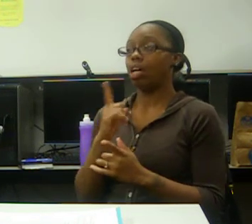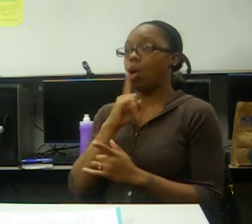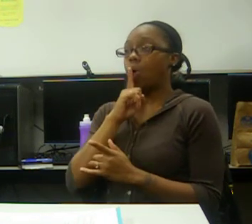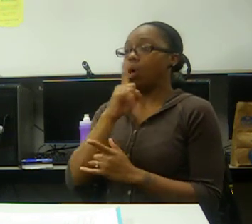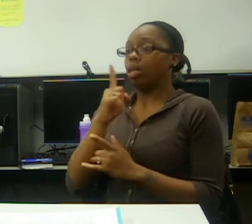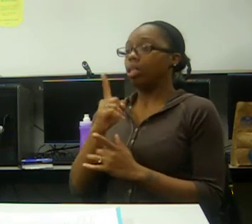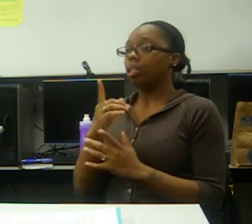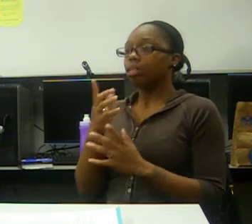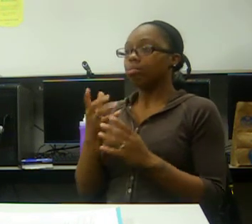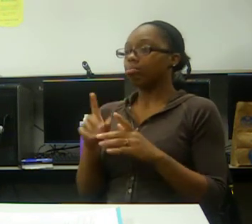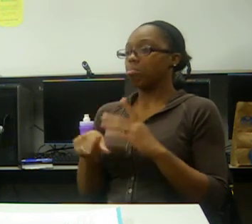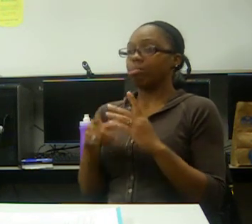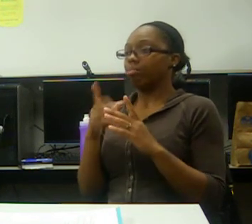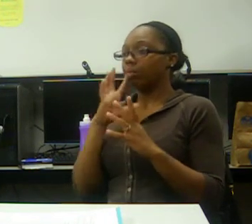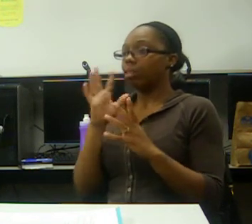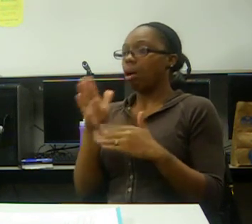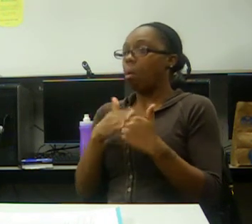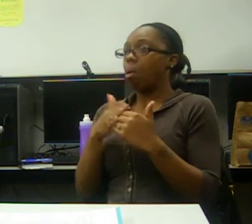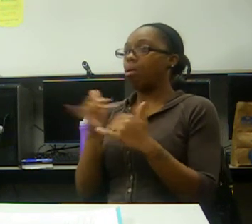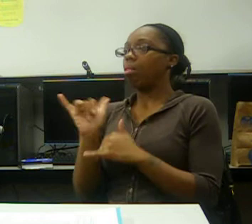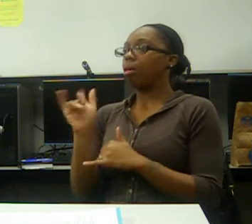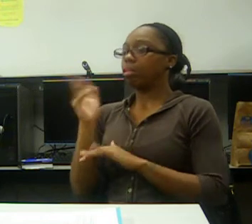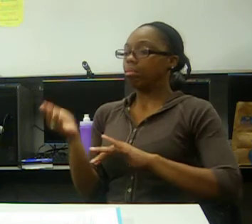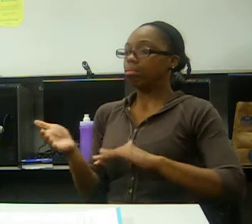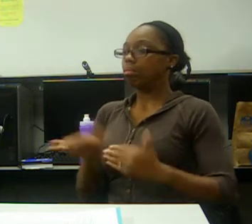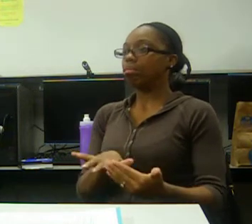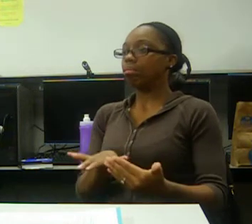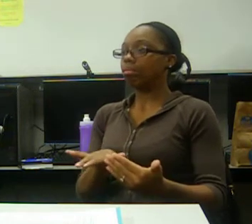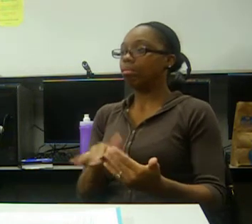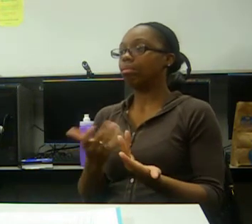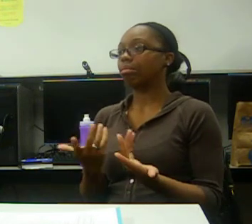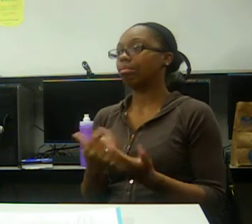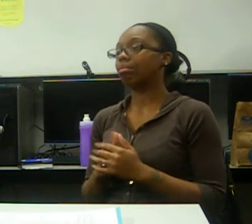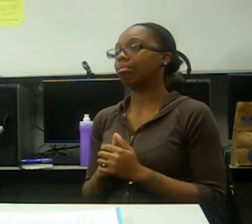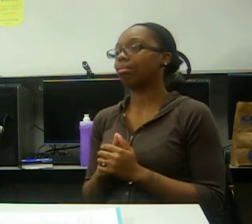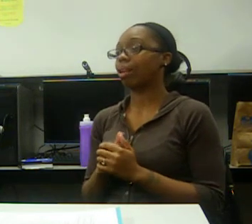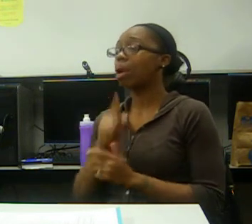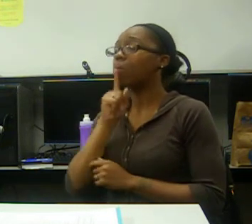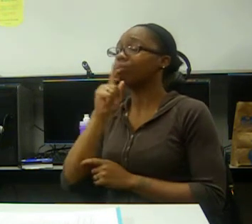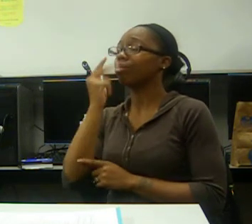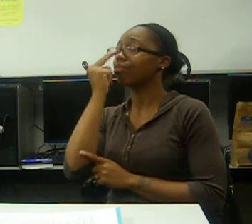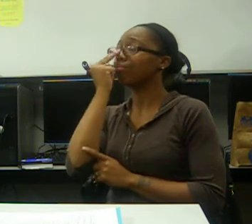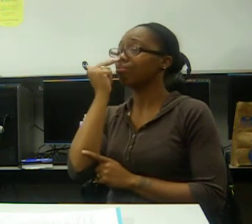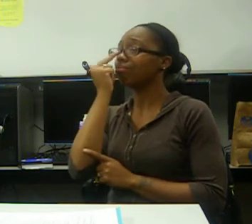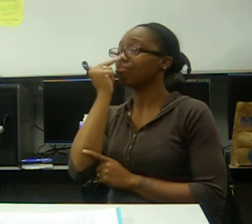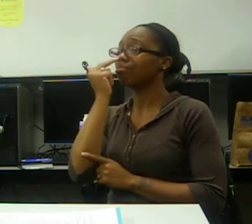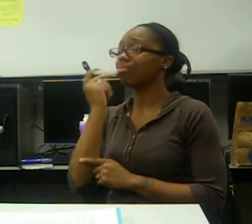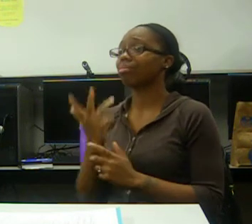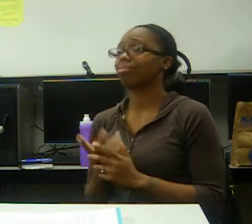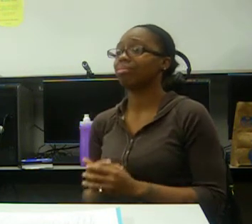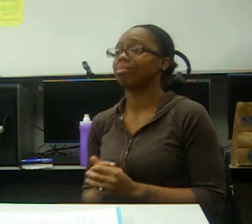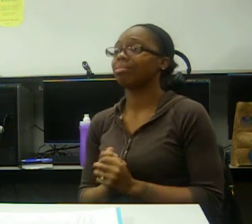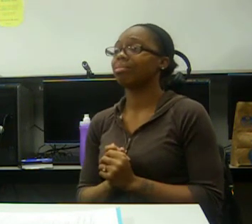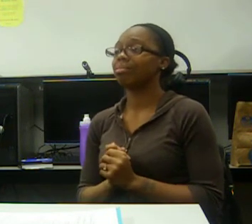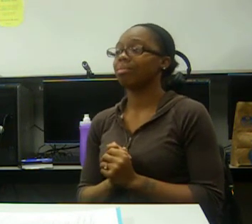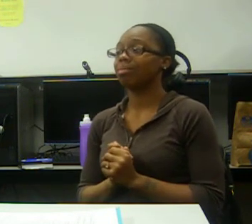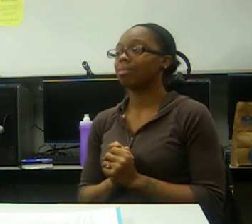die. So it's really funny. It's just a funny picture. And then, so we did that